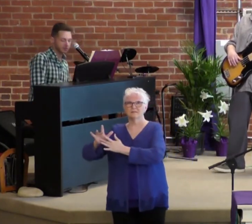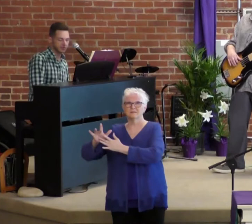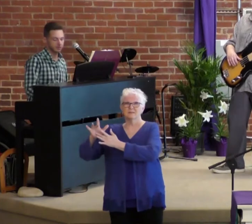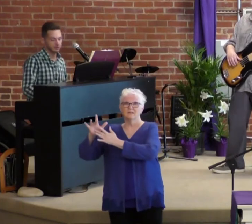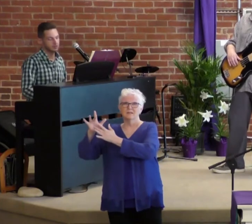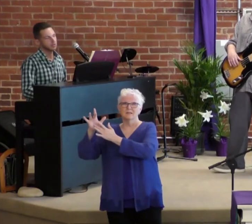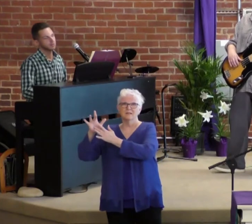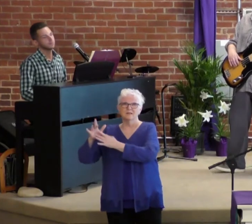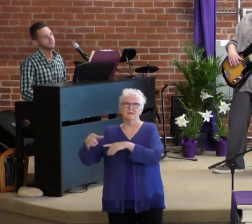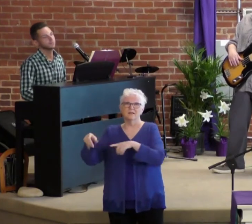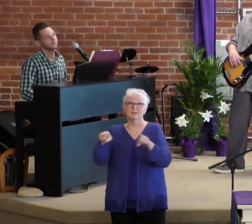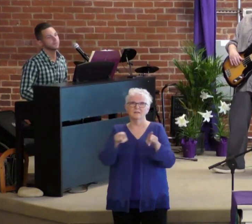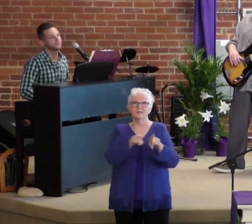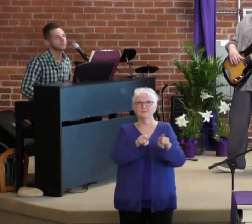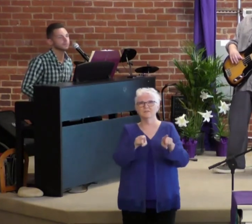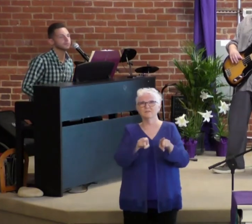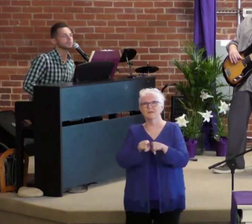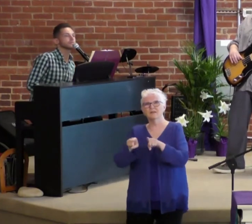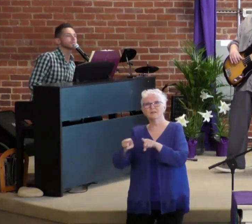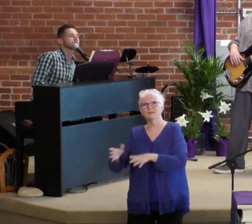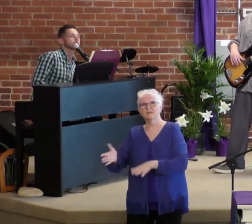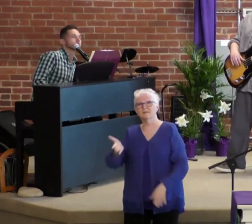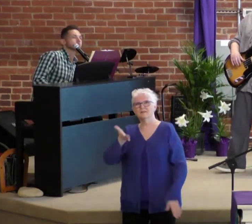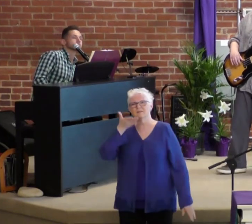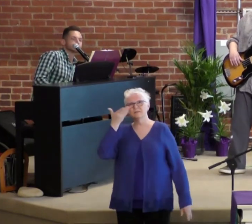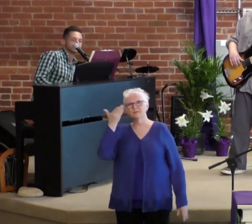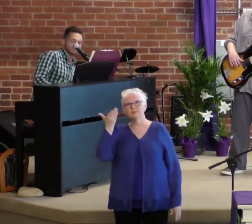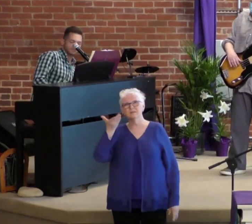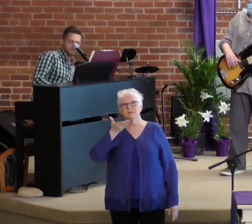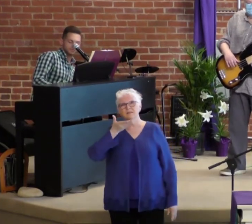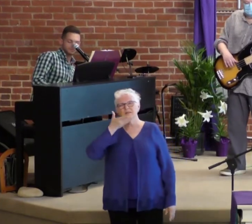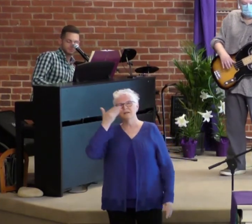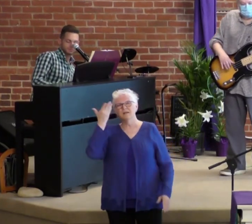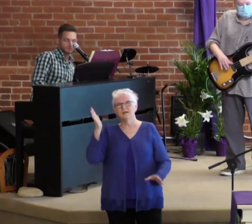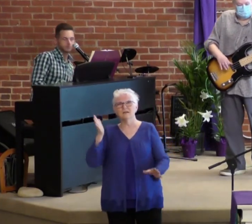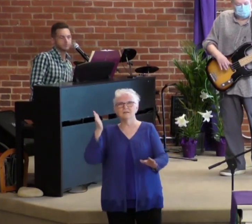Jesus, like the fragrance